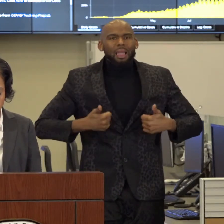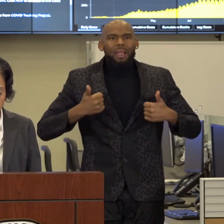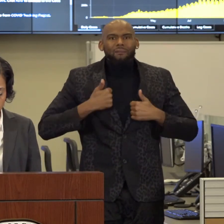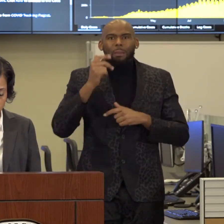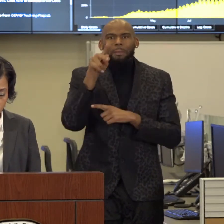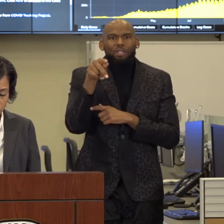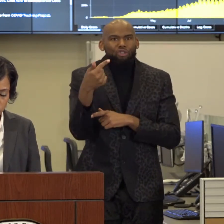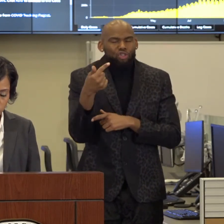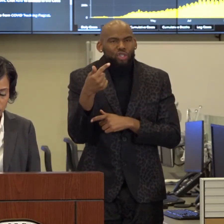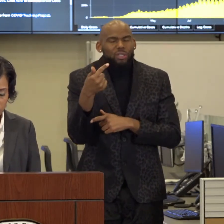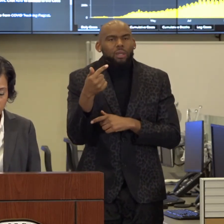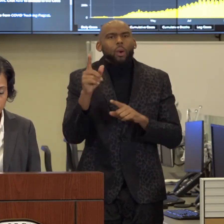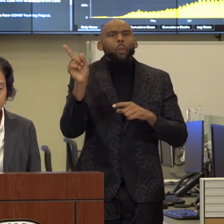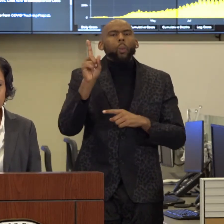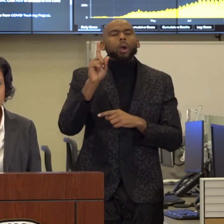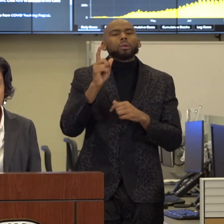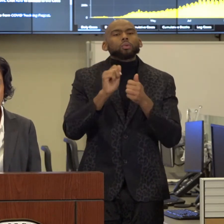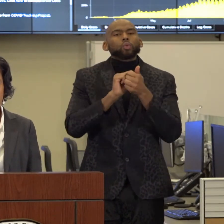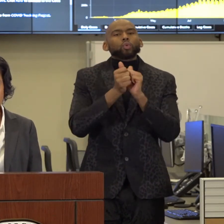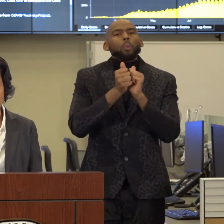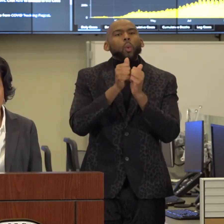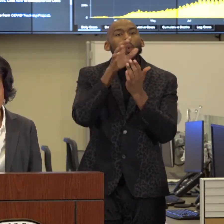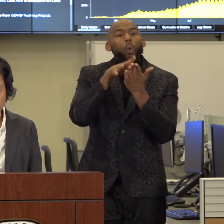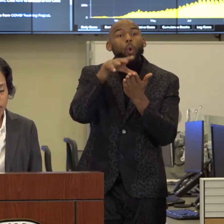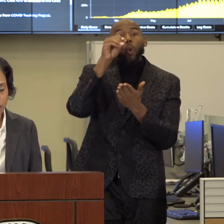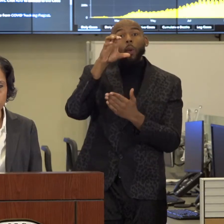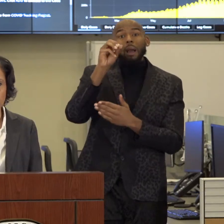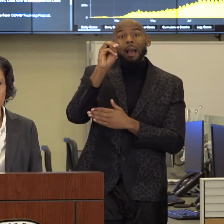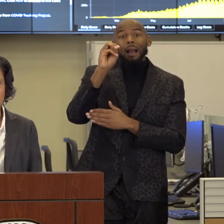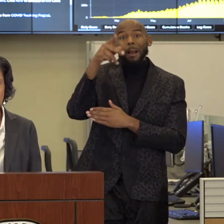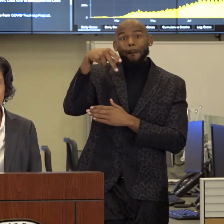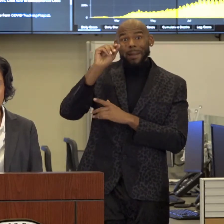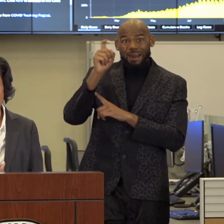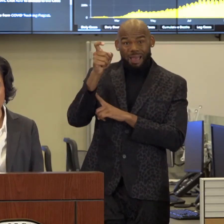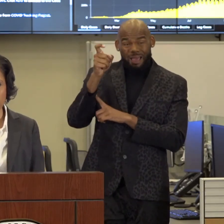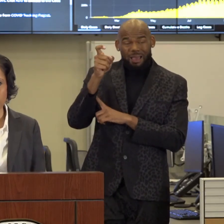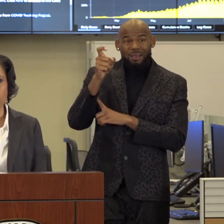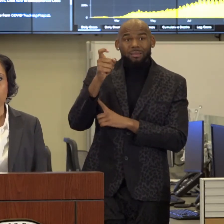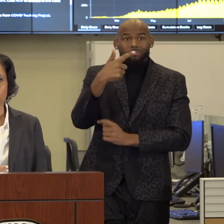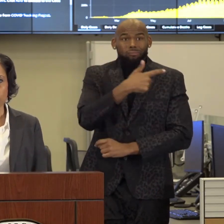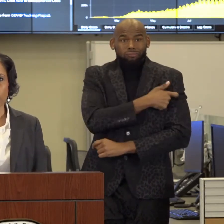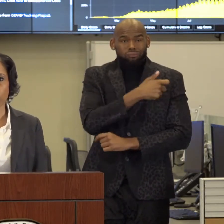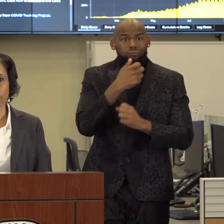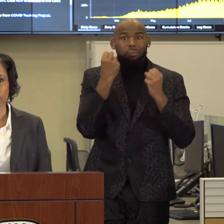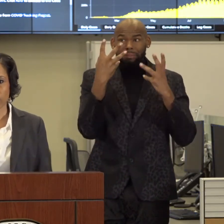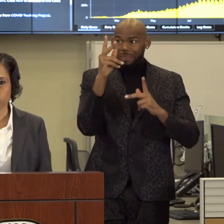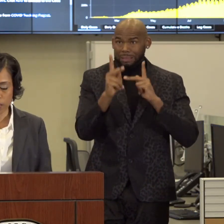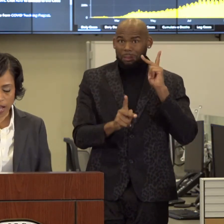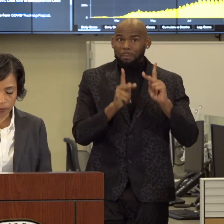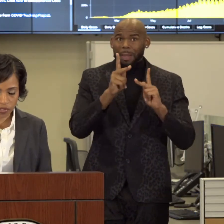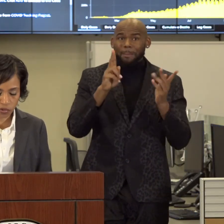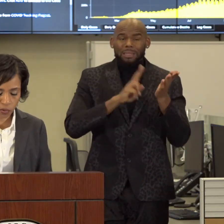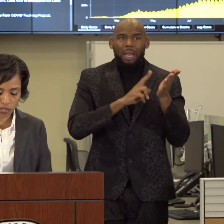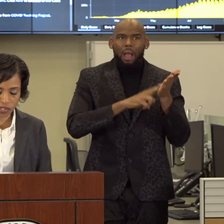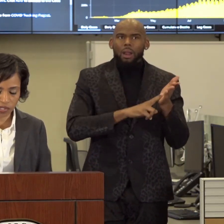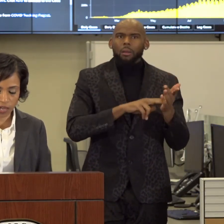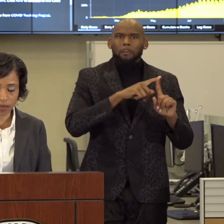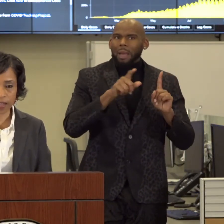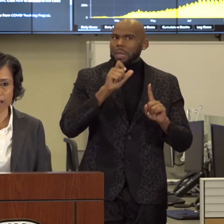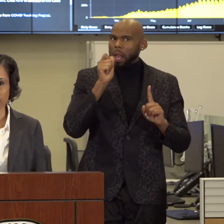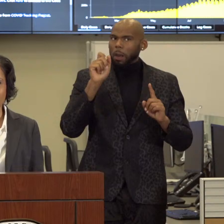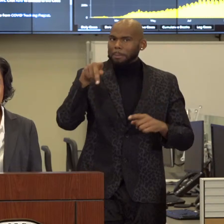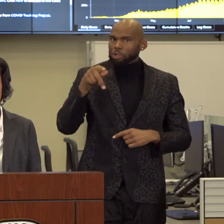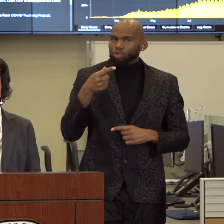did so through our sports and learning complex, and so we had a good number of individuals who signed up through that website who were not Prince